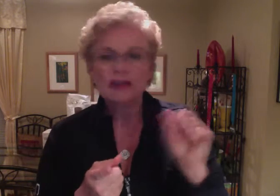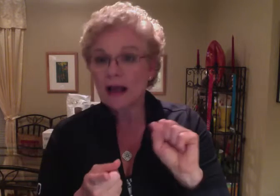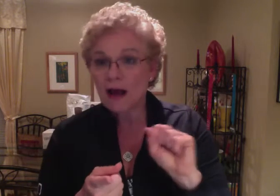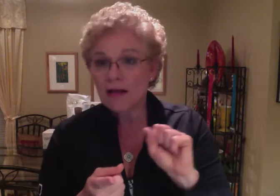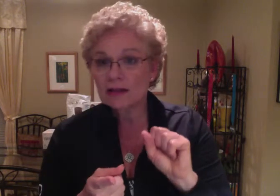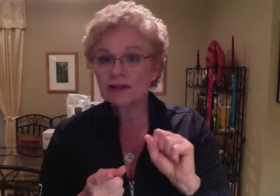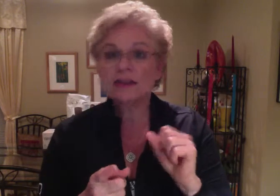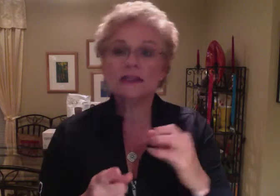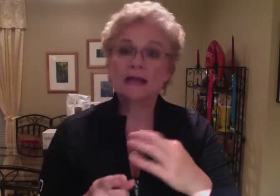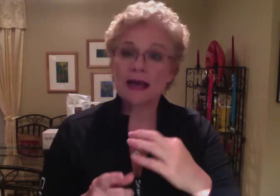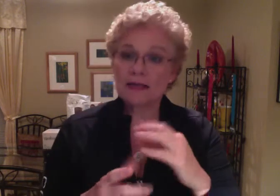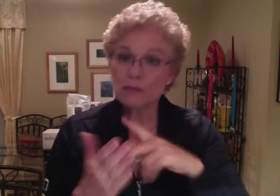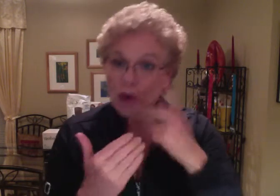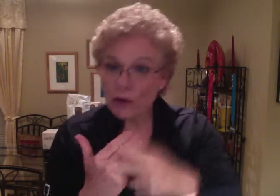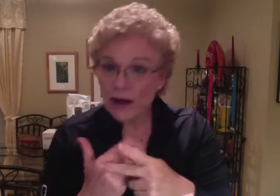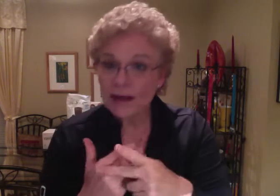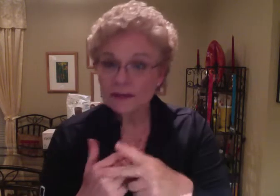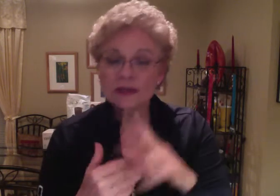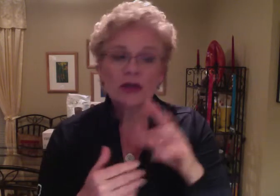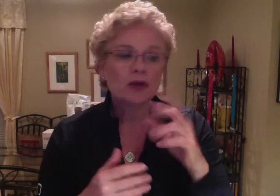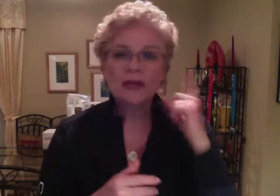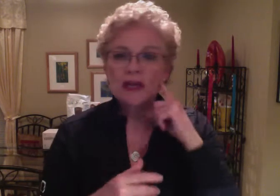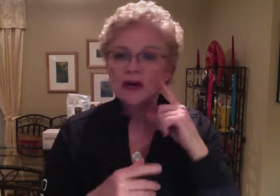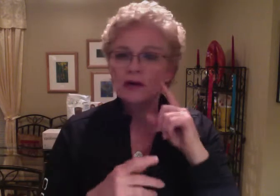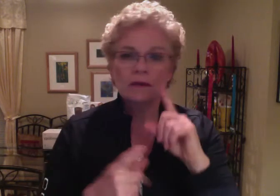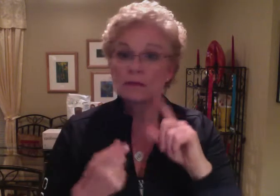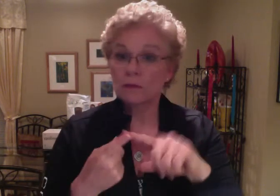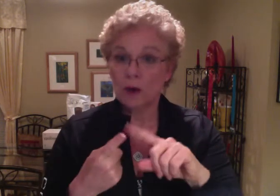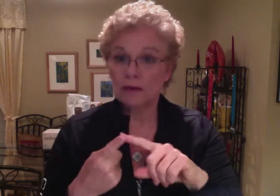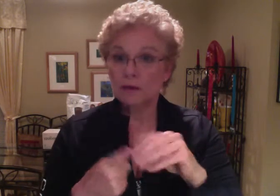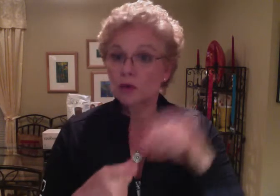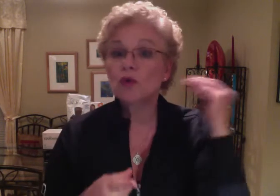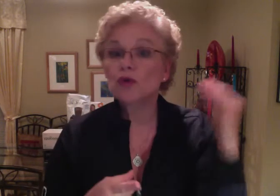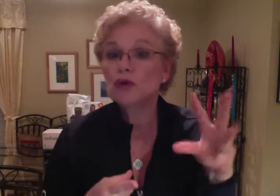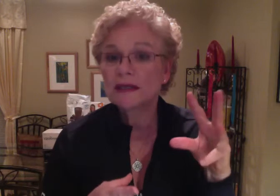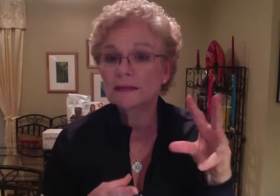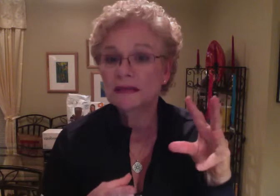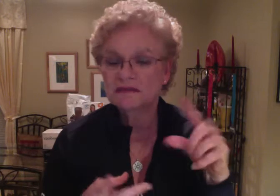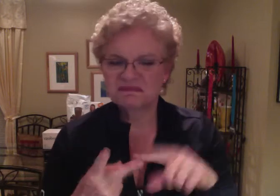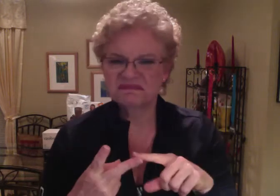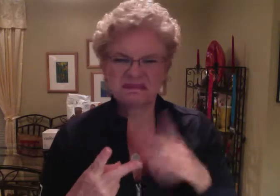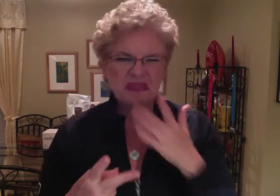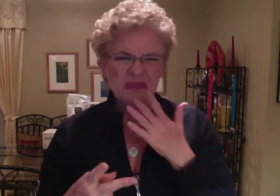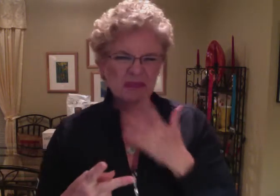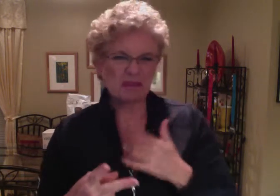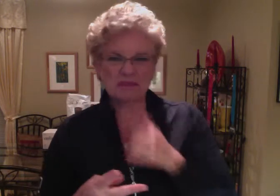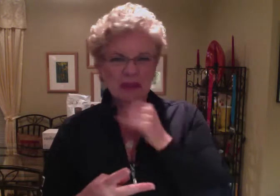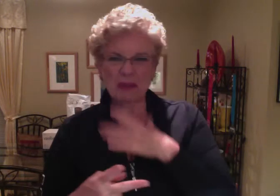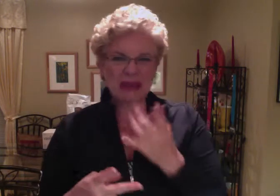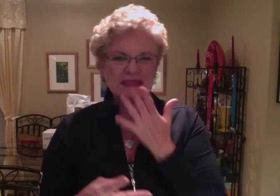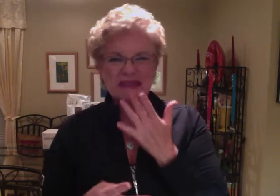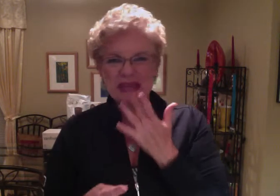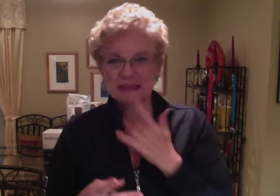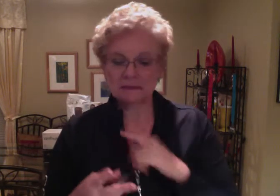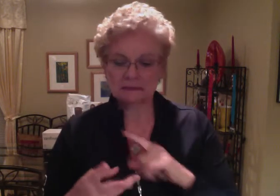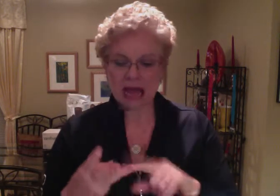but a few of the very same objections. It's too expensive. I don't like how it tastes. I like to eat my